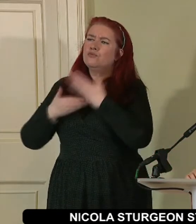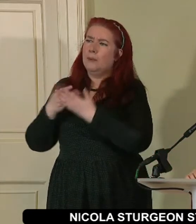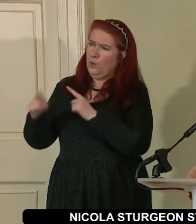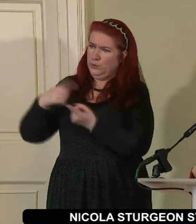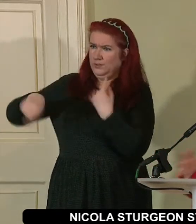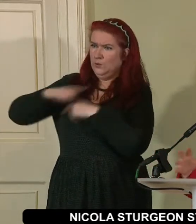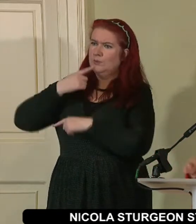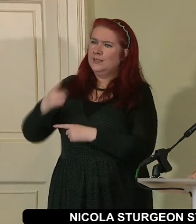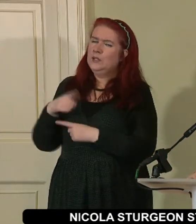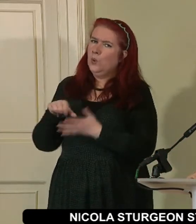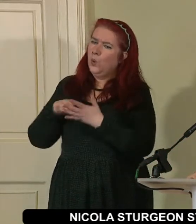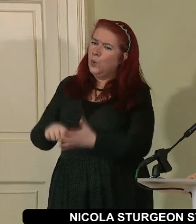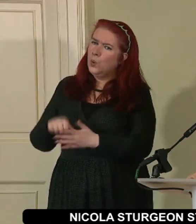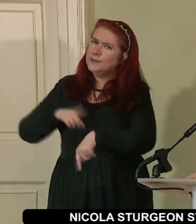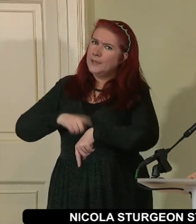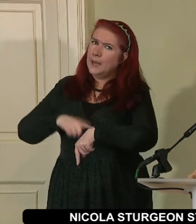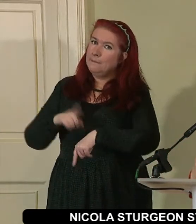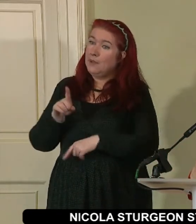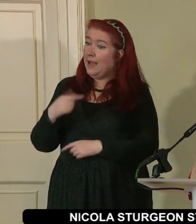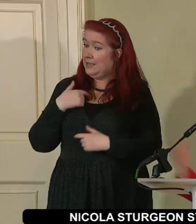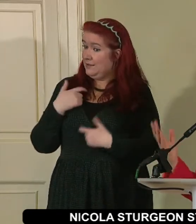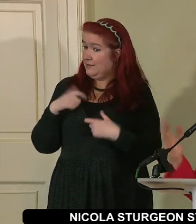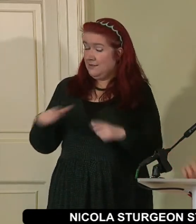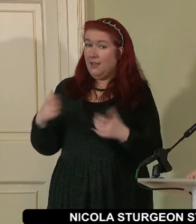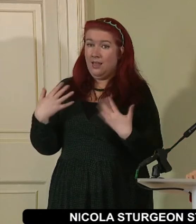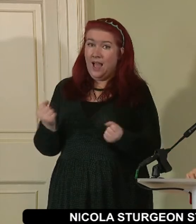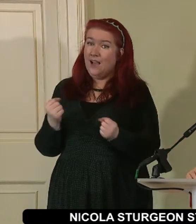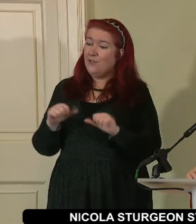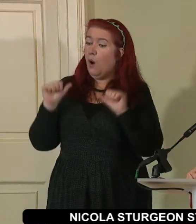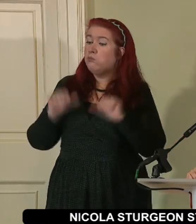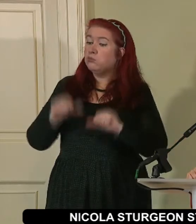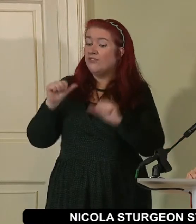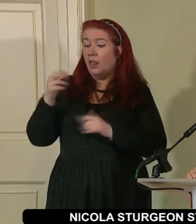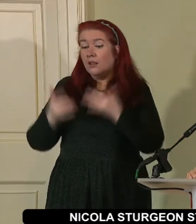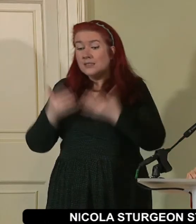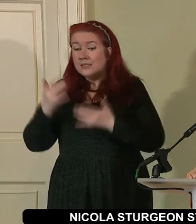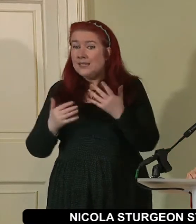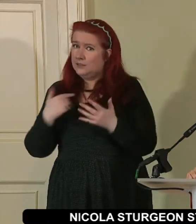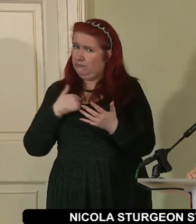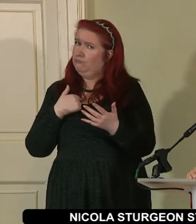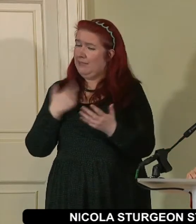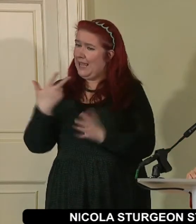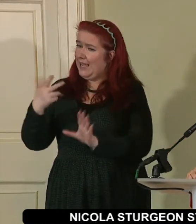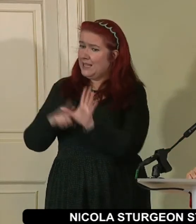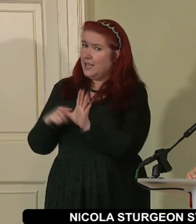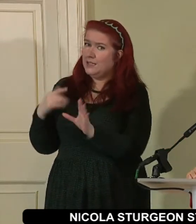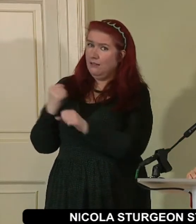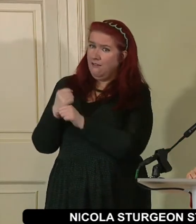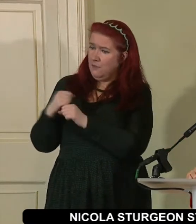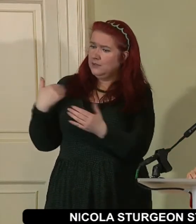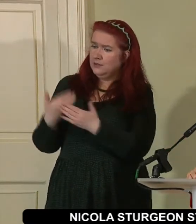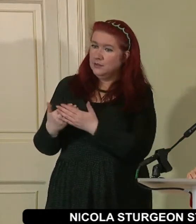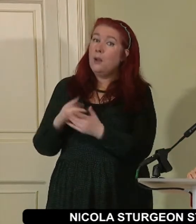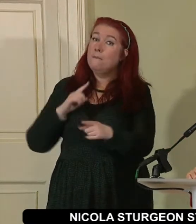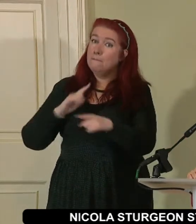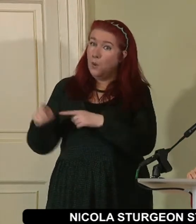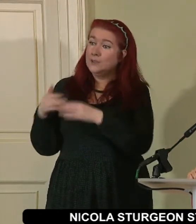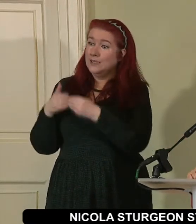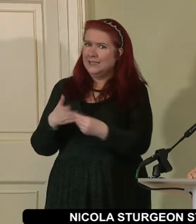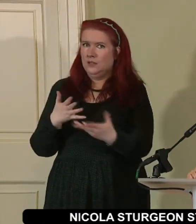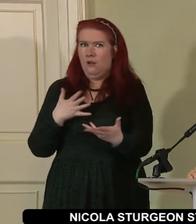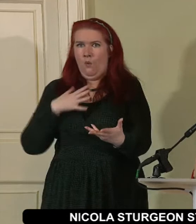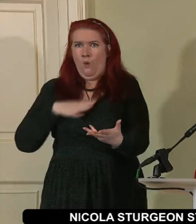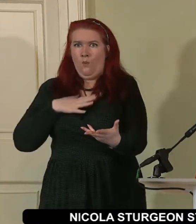of you, as tough. You enjoy approval ratings after 8 years in government that most leaders would give their right arm